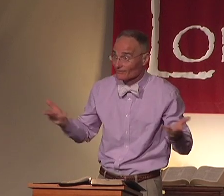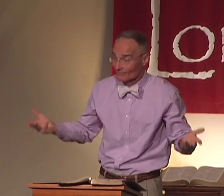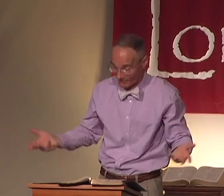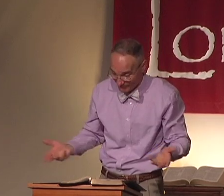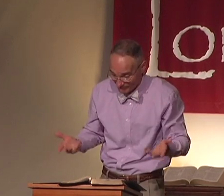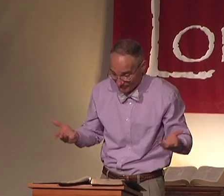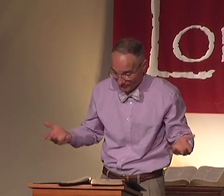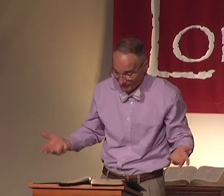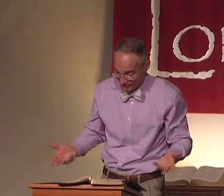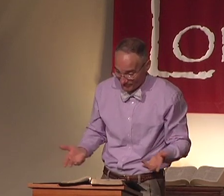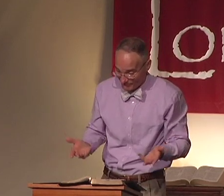That's why you're here.